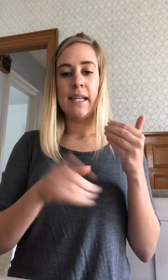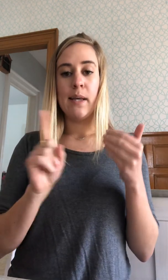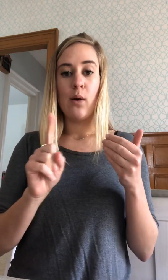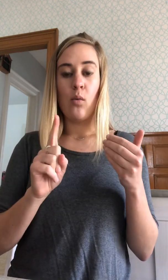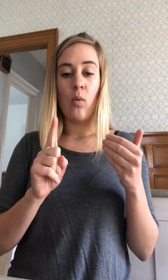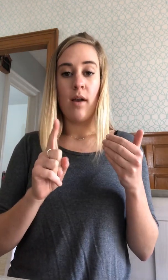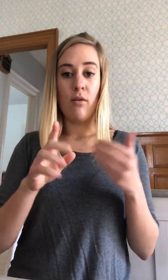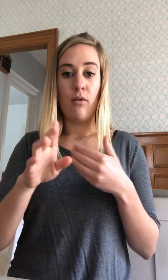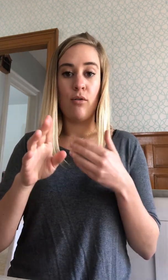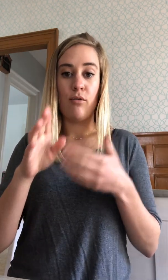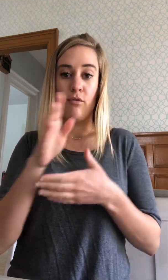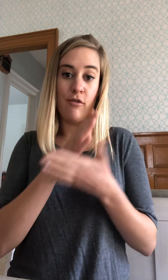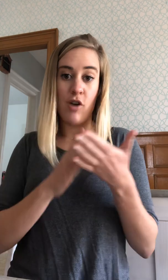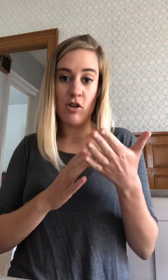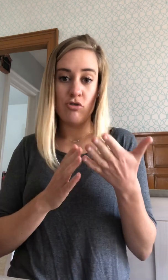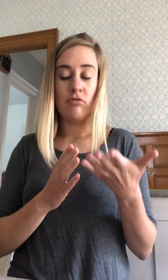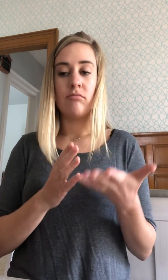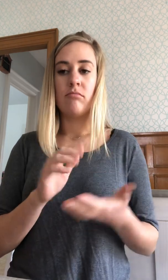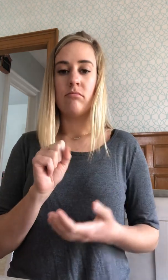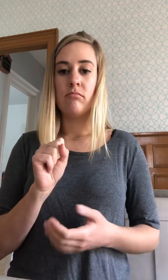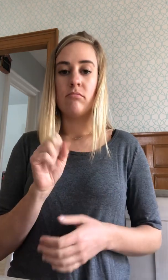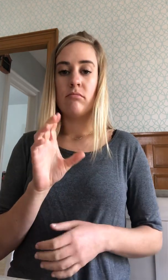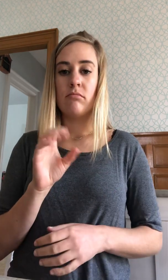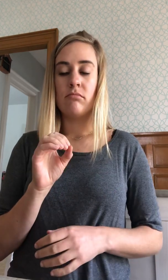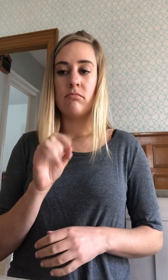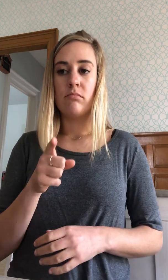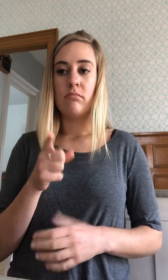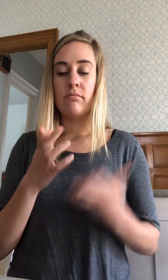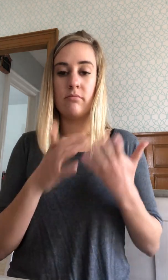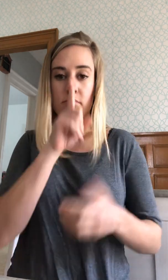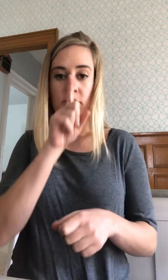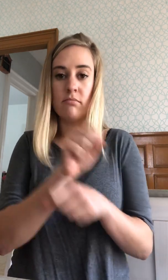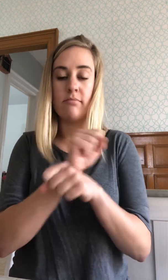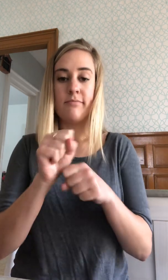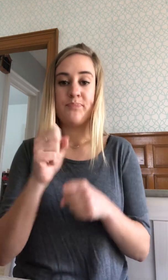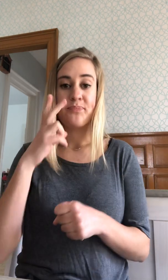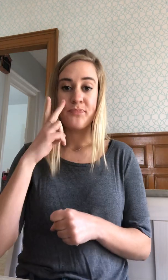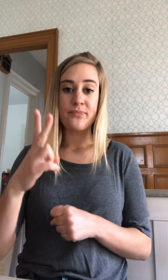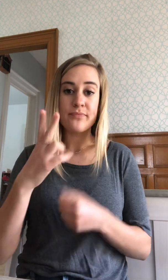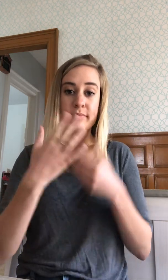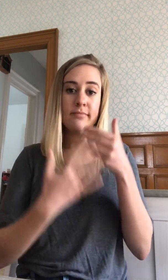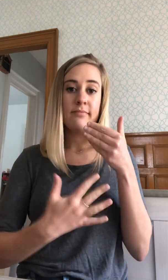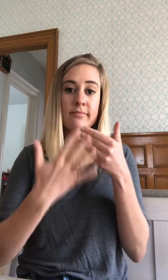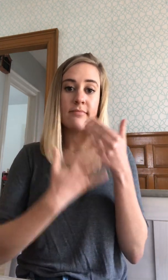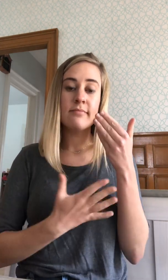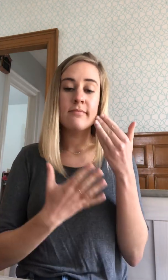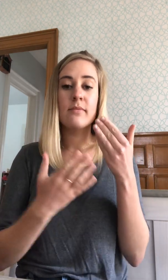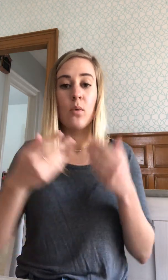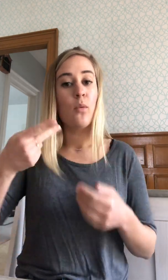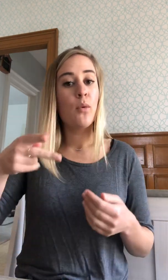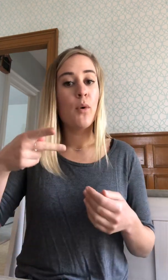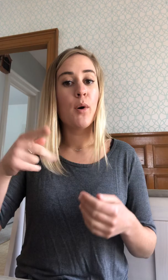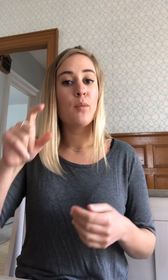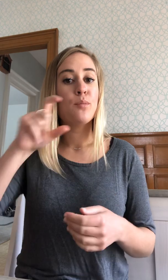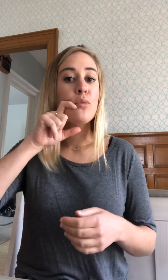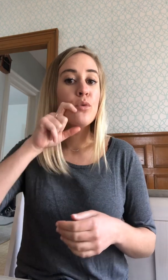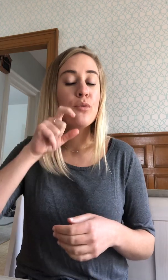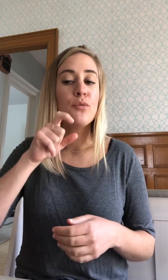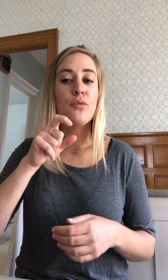fracture. So you may actually see bleeding or at least bruising at the area of a